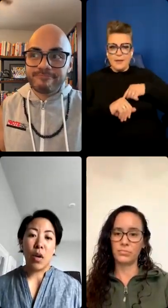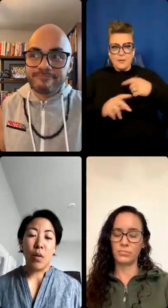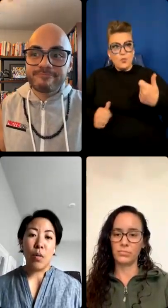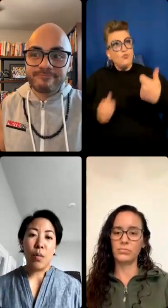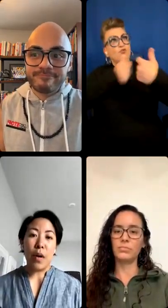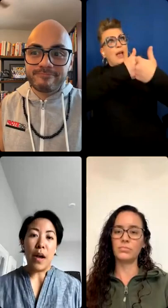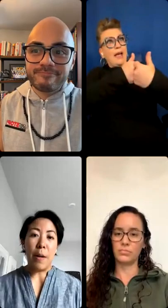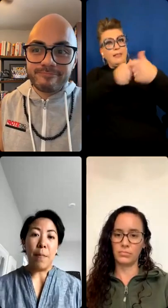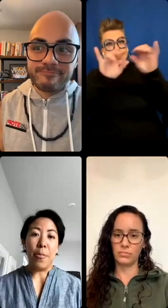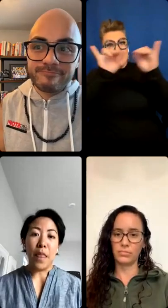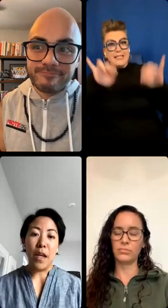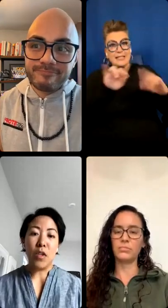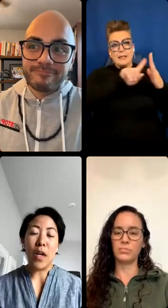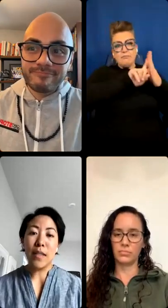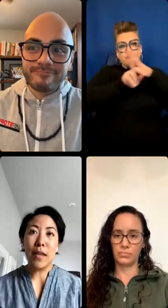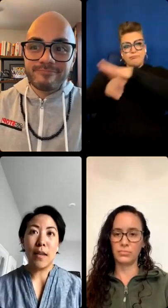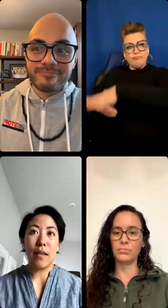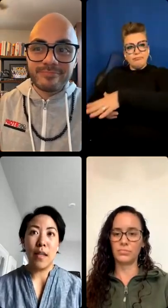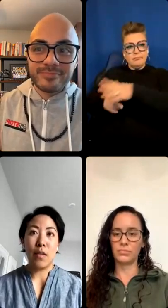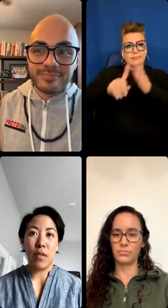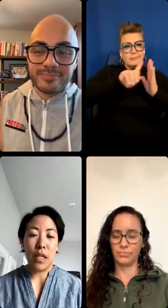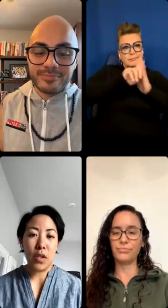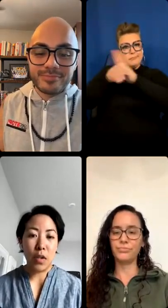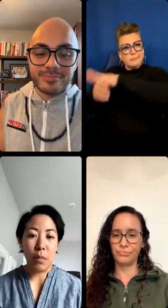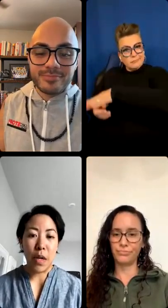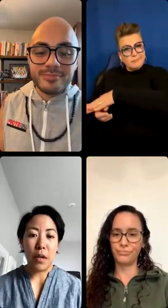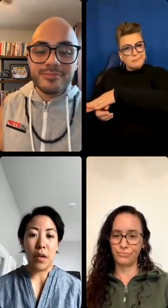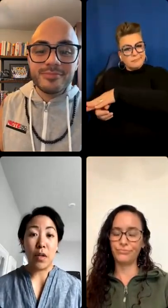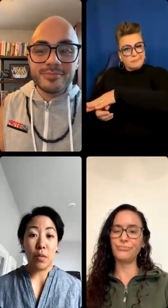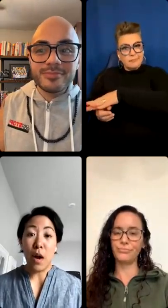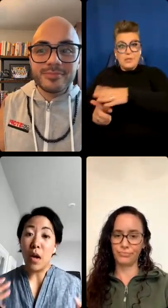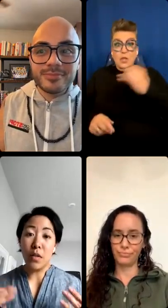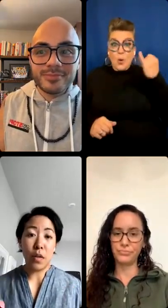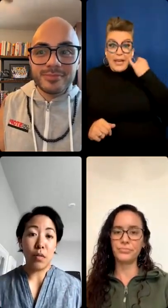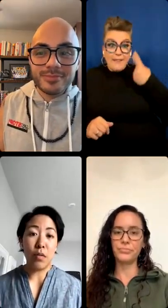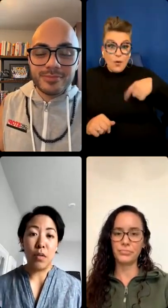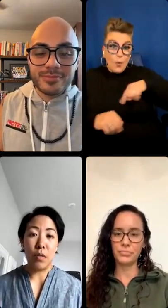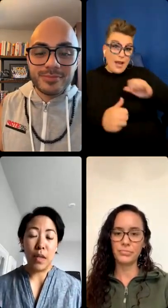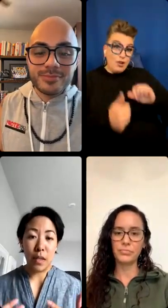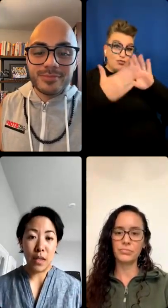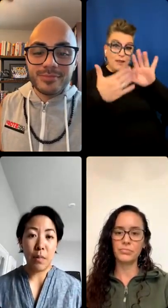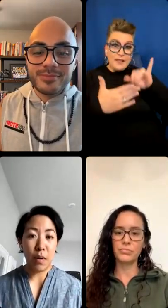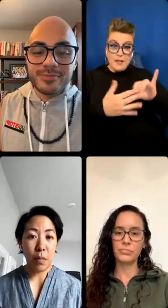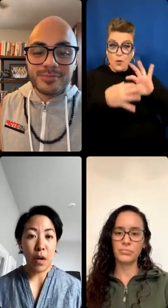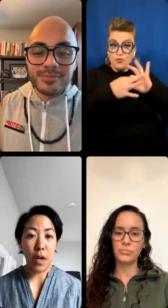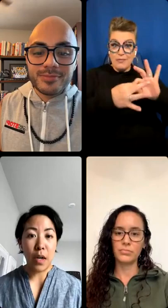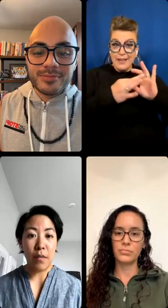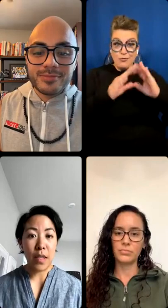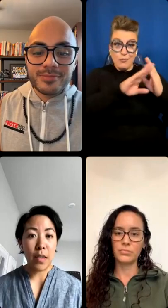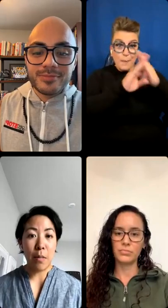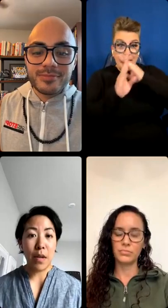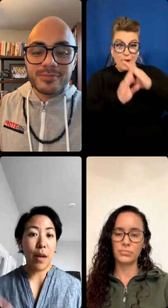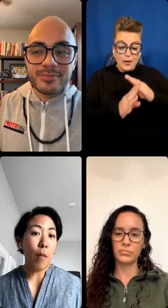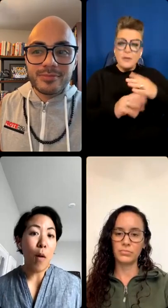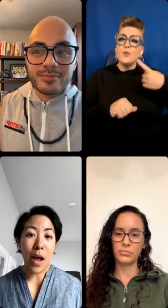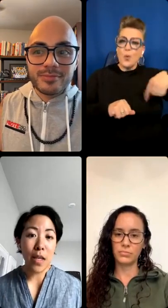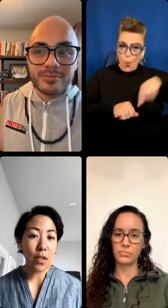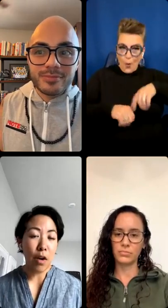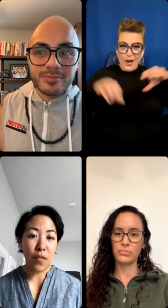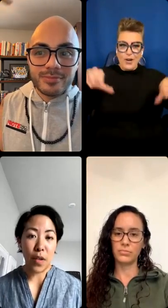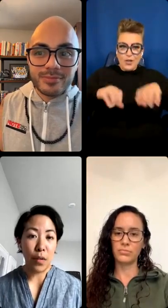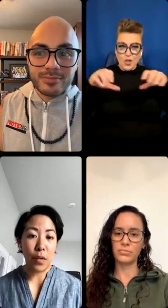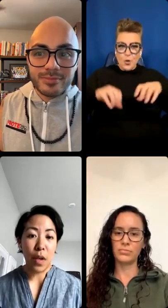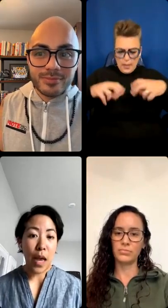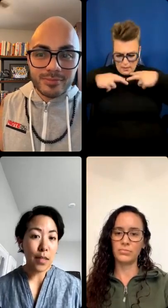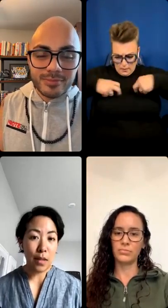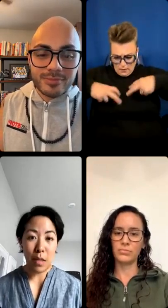And so in addressing these relational barriers, we're also doing the deeper work of examining why is